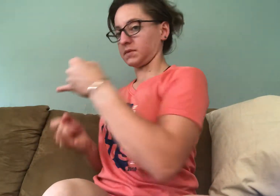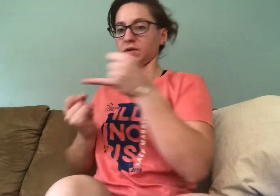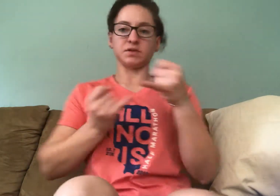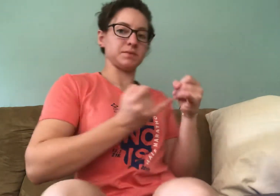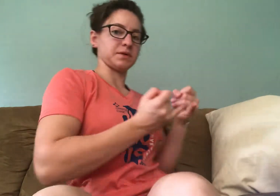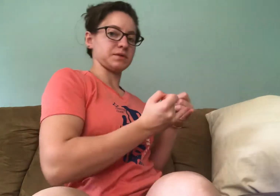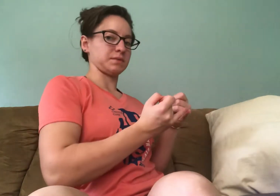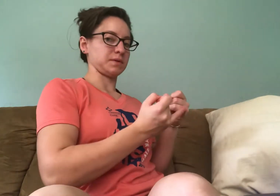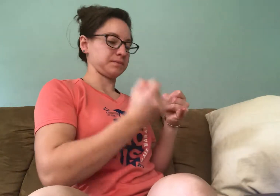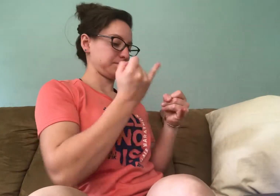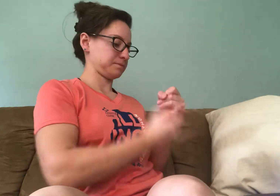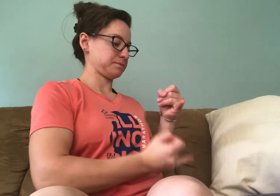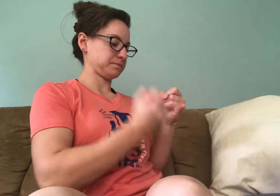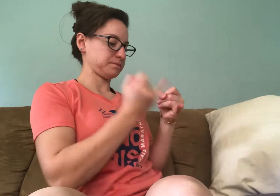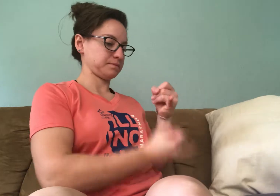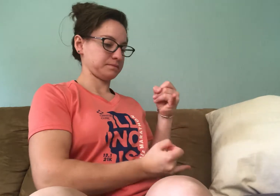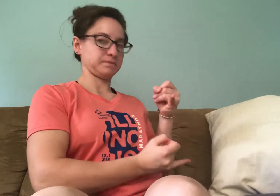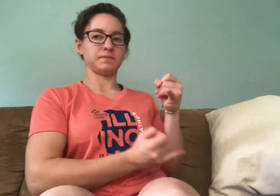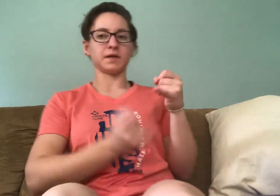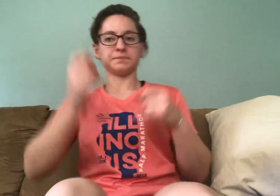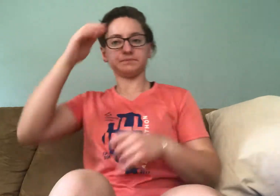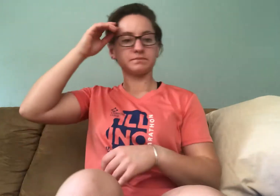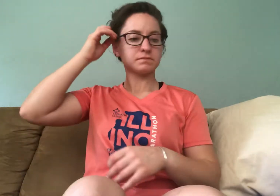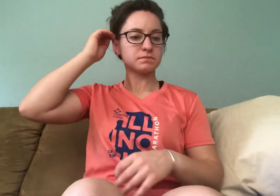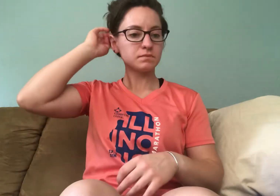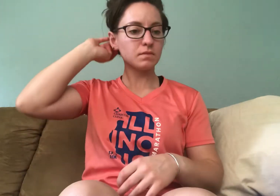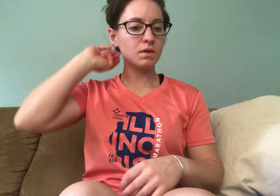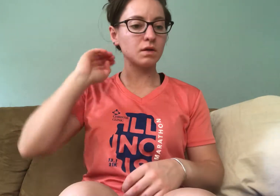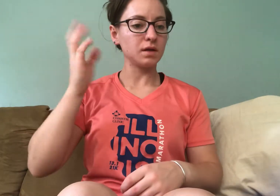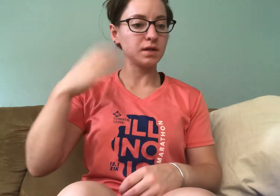Actually, go this one. Okay. Next one.